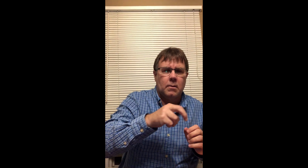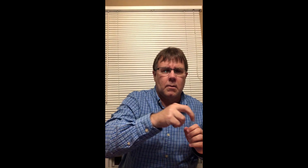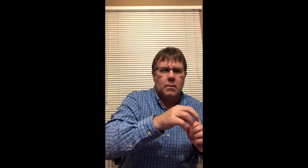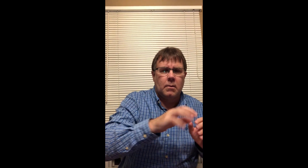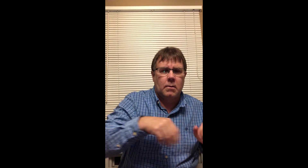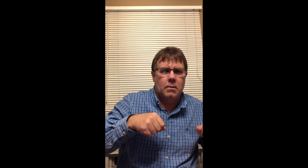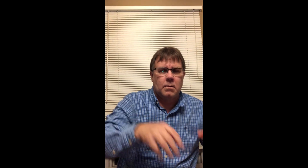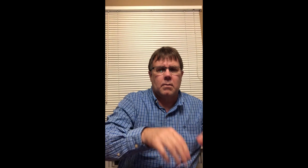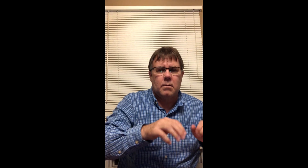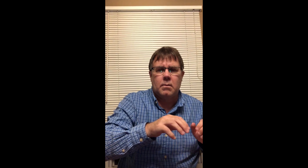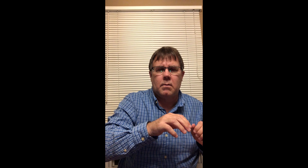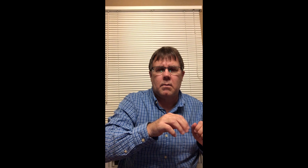He rolls the wheelchair